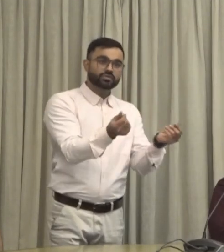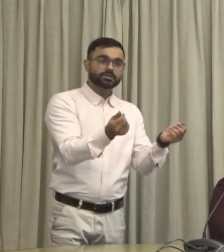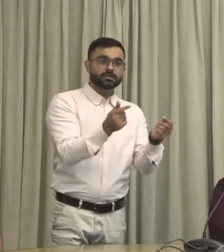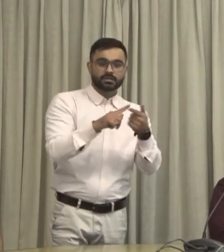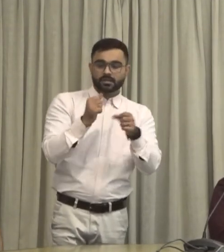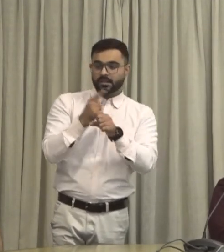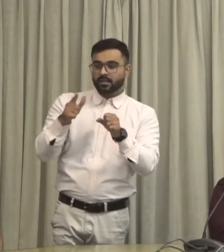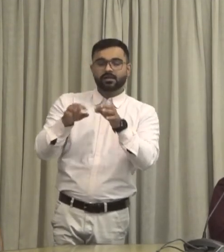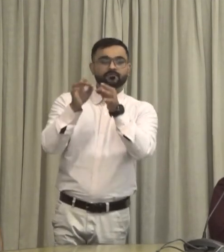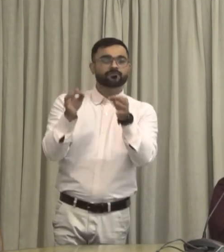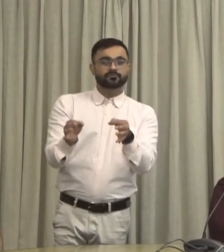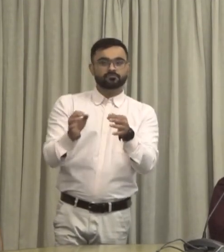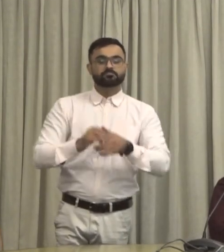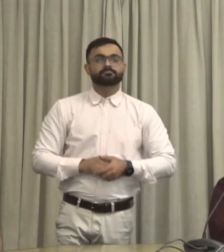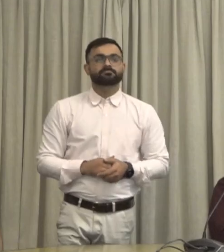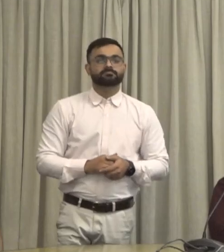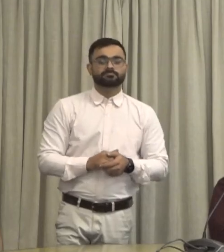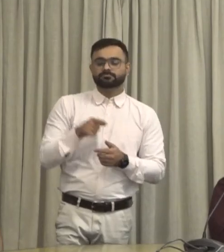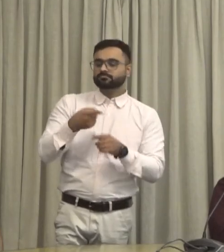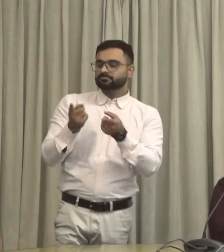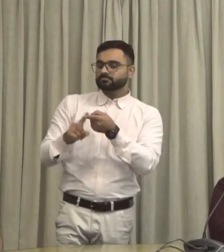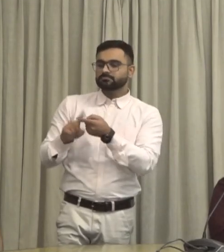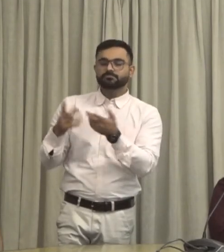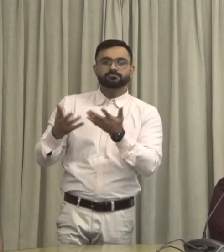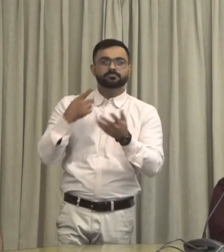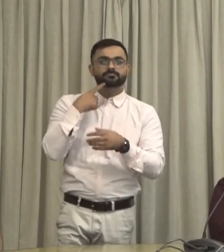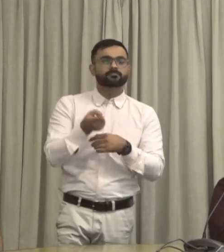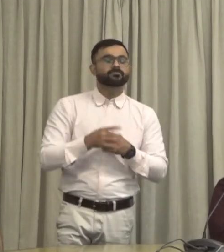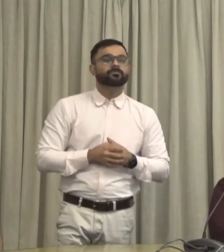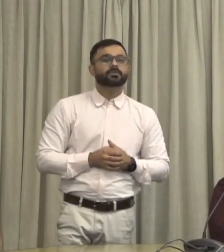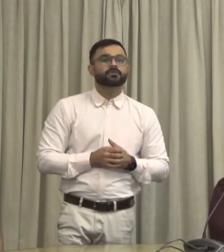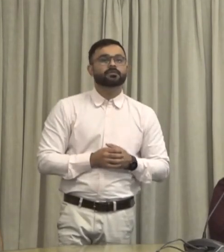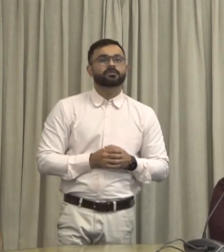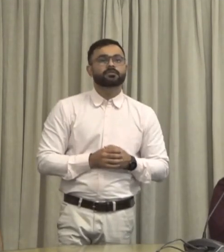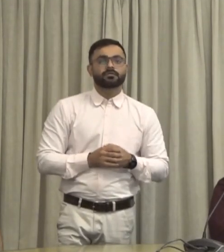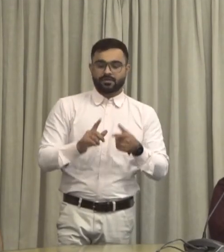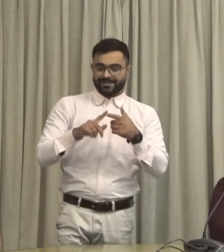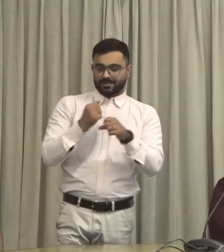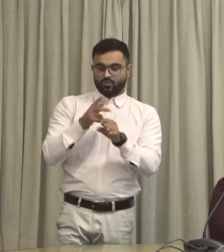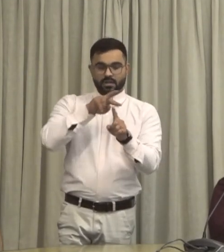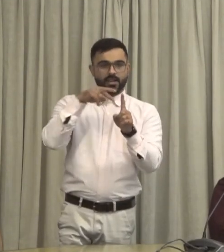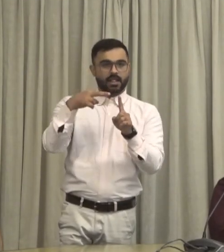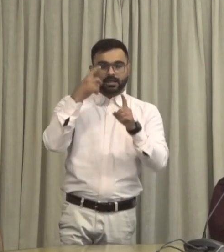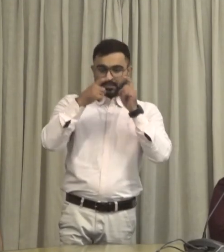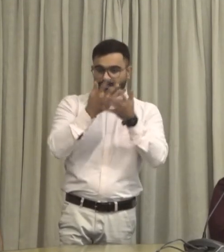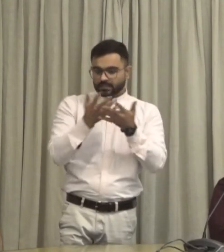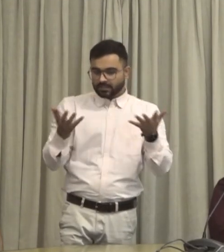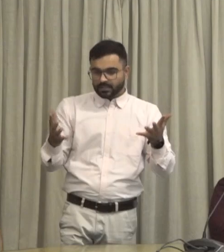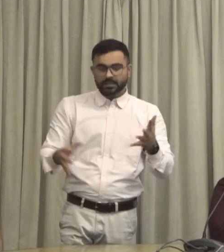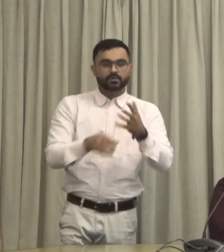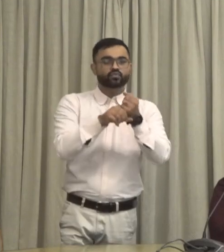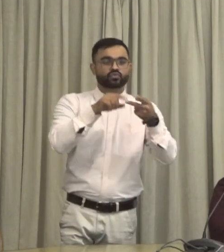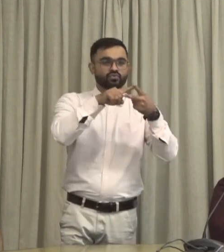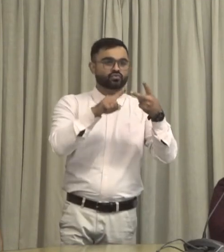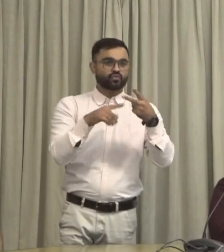is legal frameworks. What has happened is, it's the legal aspect of things have overwhelmed the other